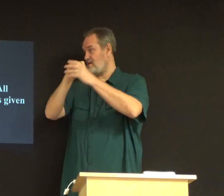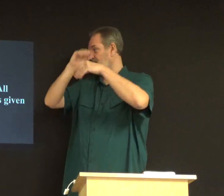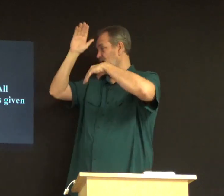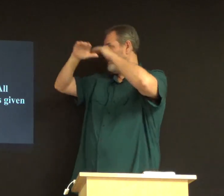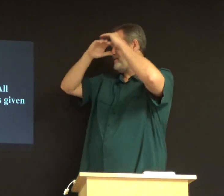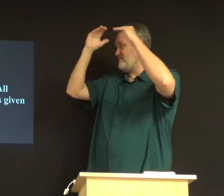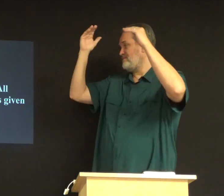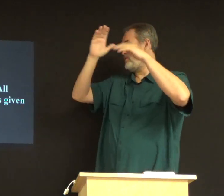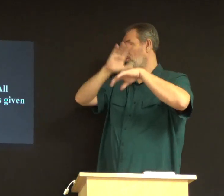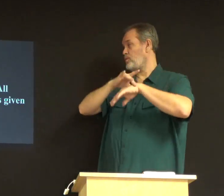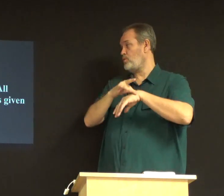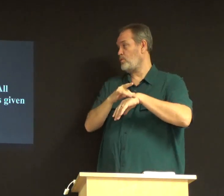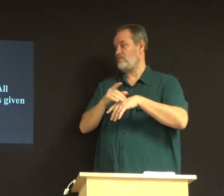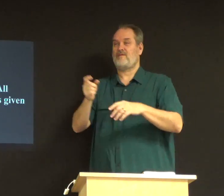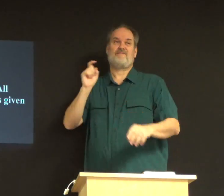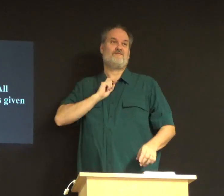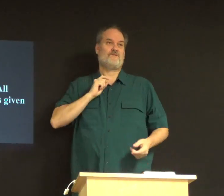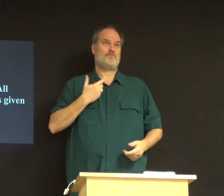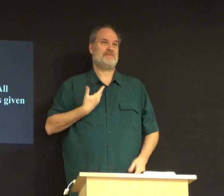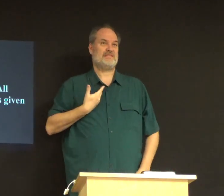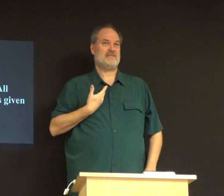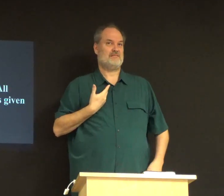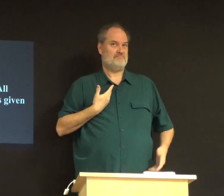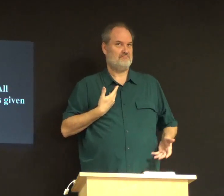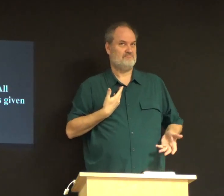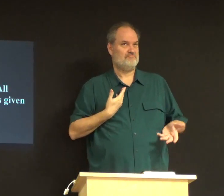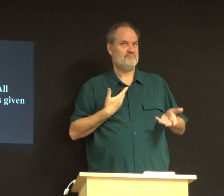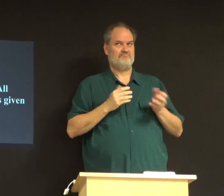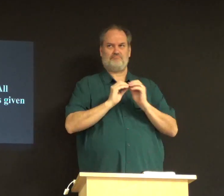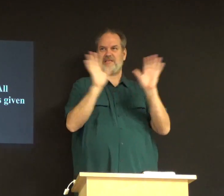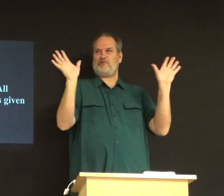So we can do that and say, all the authority in heaven are as excluding to me.